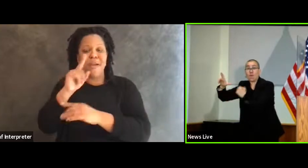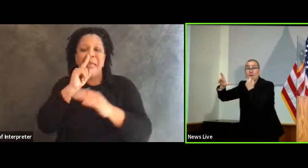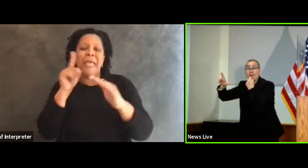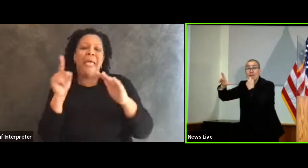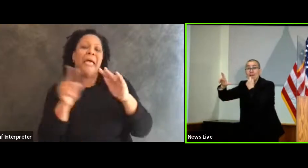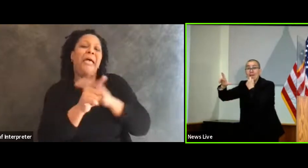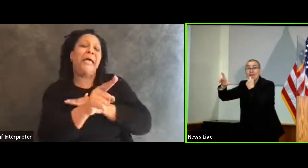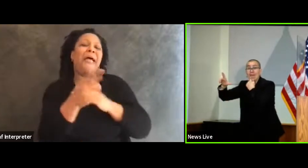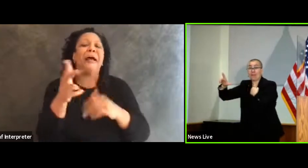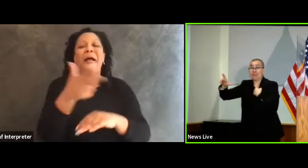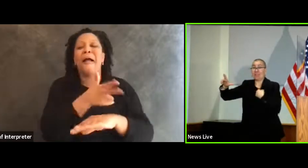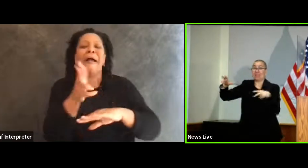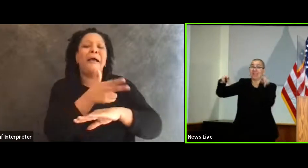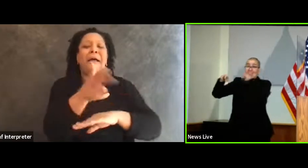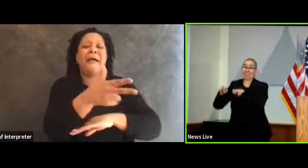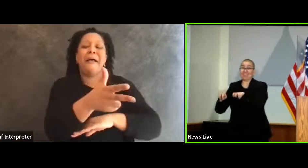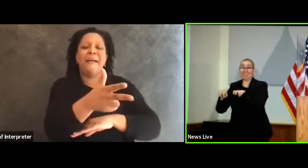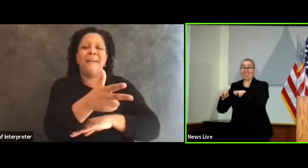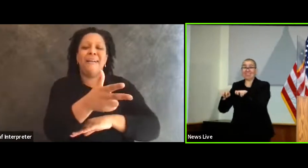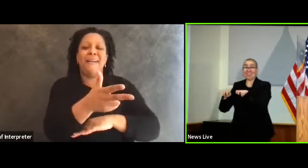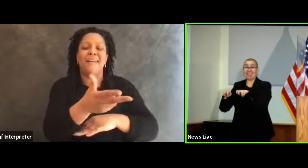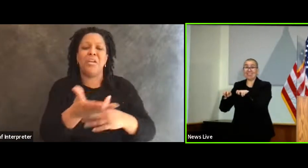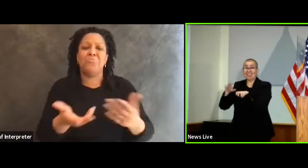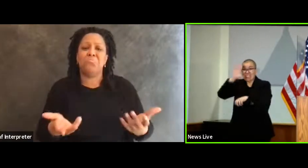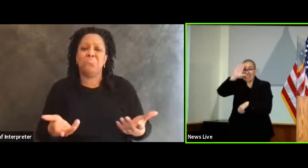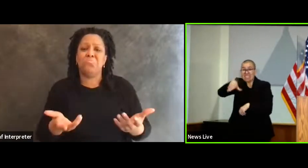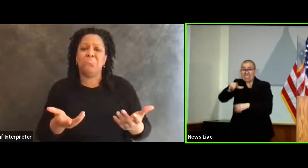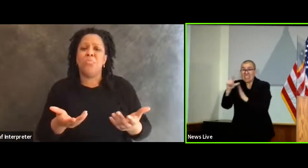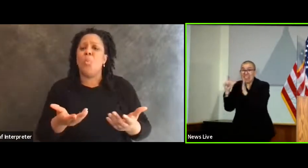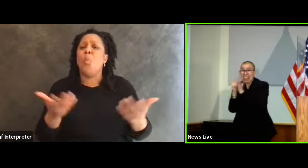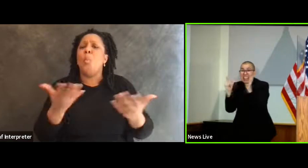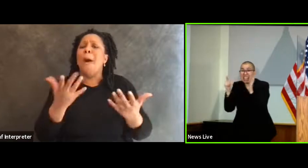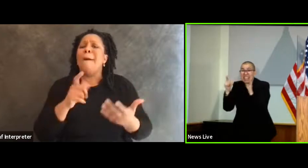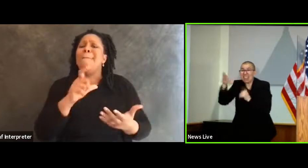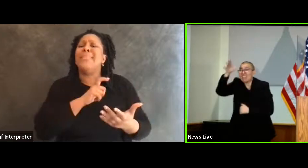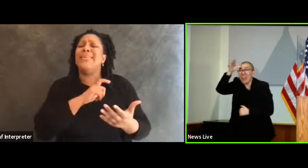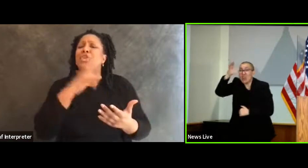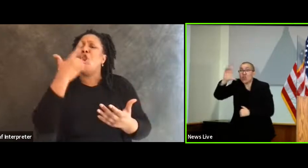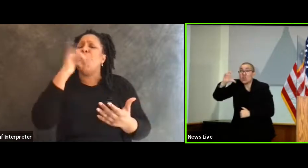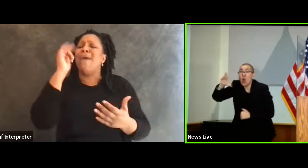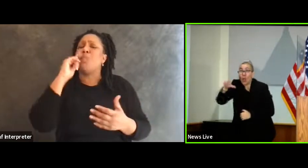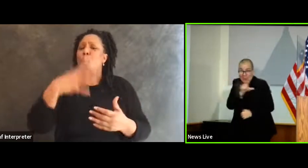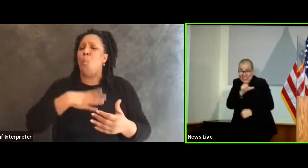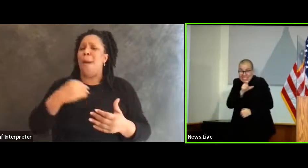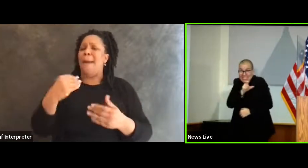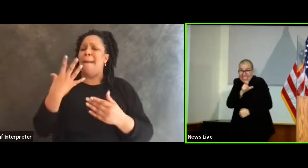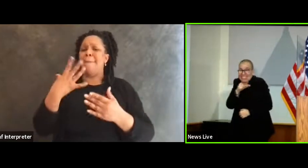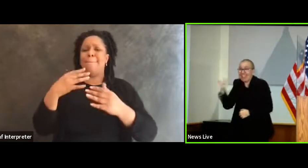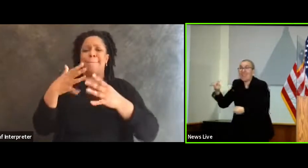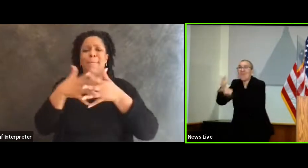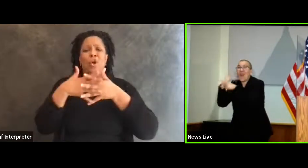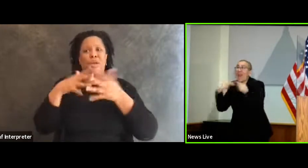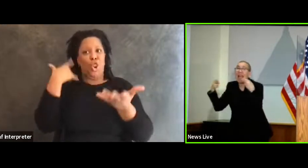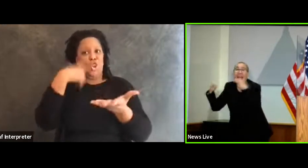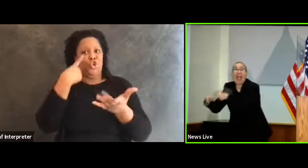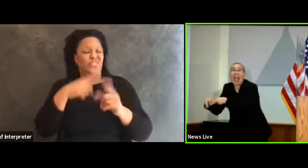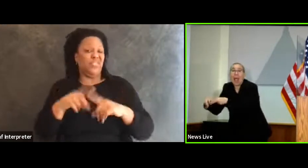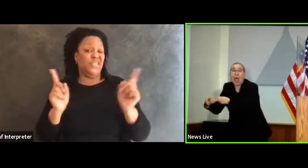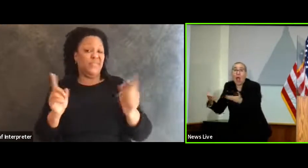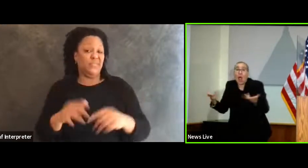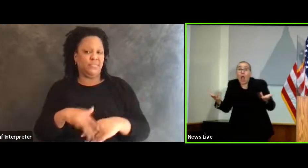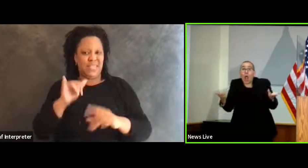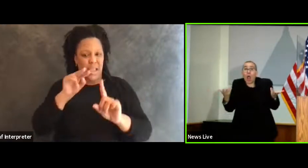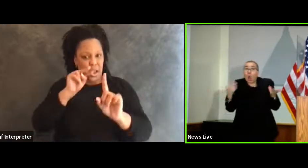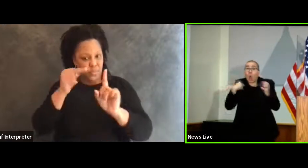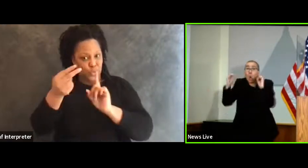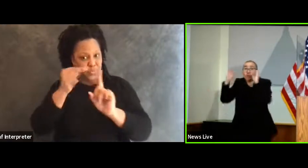rural America looked very different. And I do think that perspective really matters. But as far as the conversation, Speaker, I don't know, I will let you